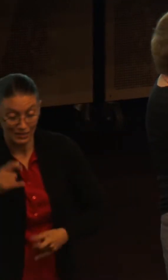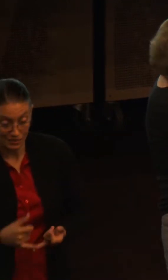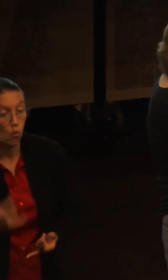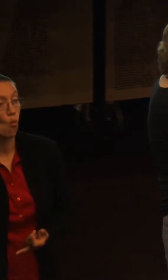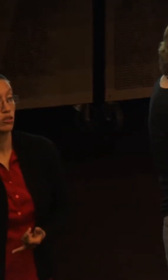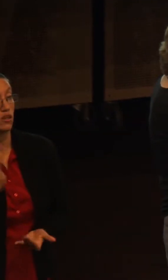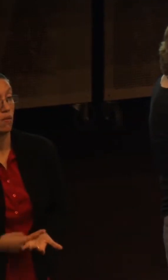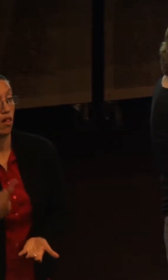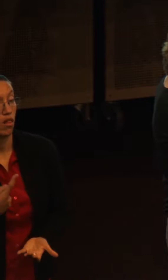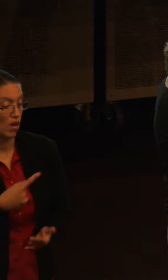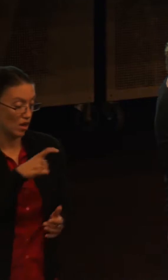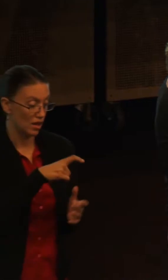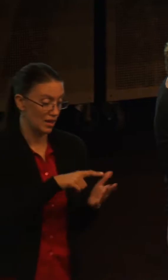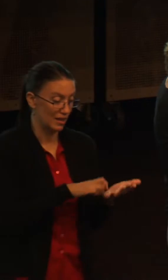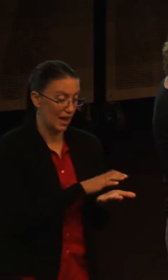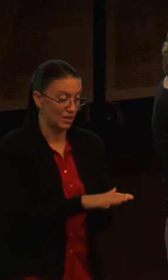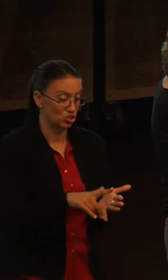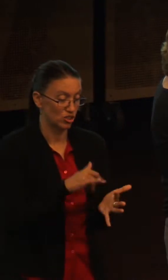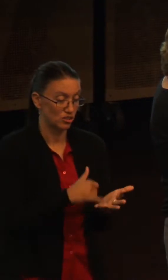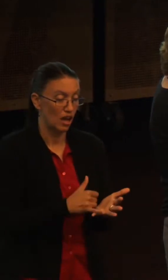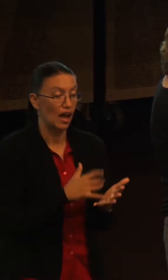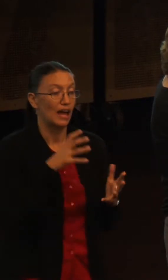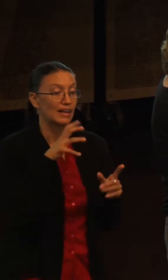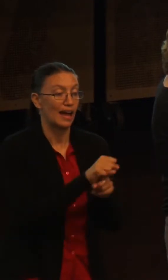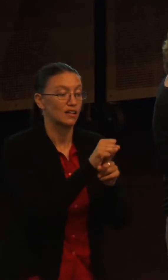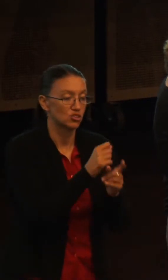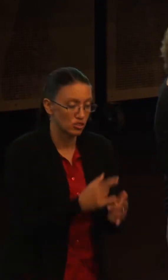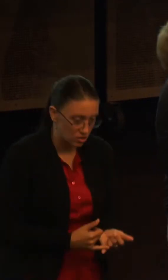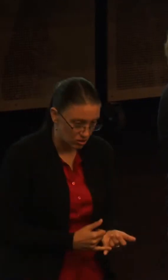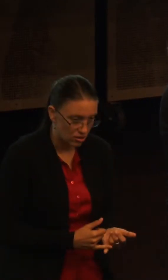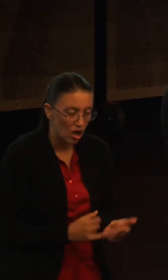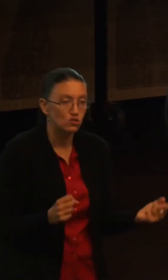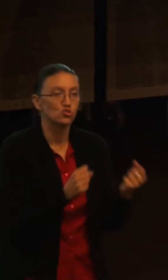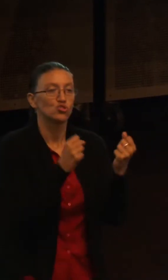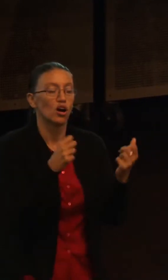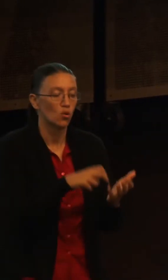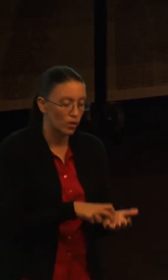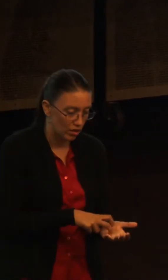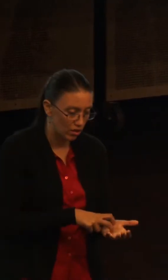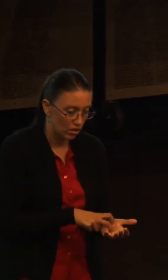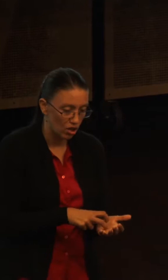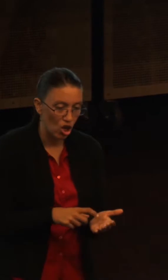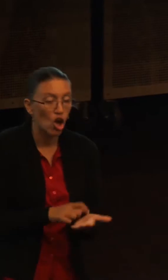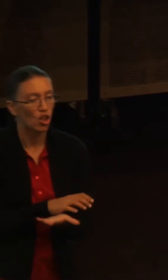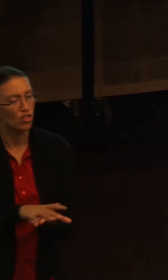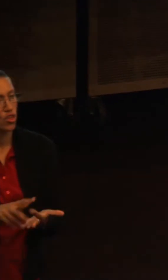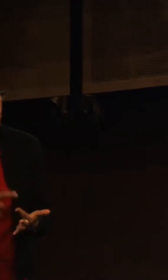weak unit. Now, the is out here on its own. It can't